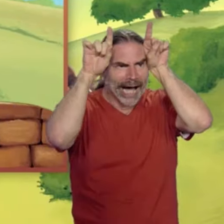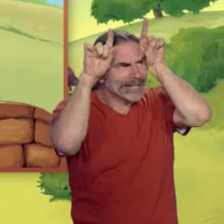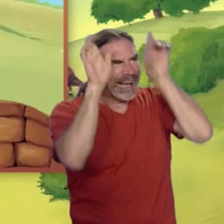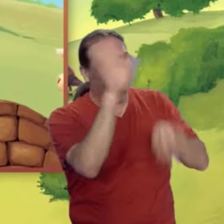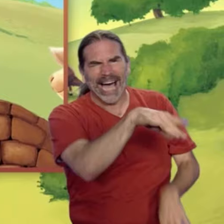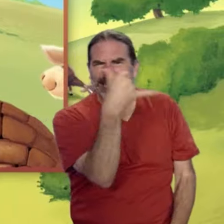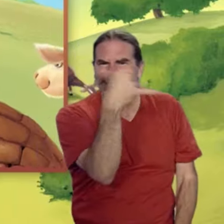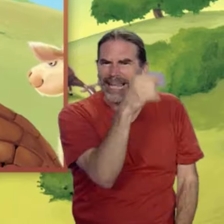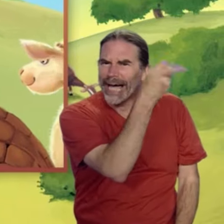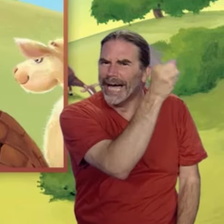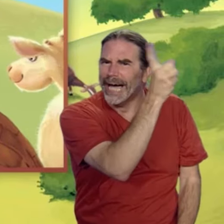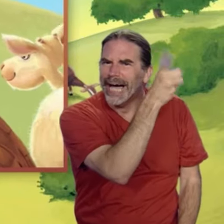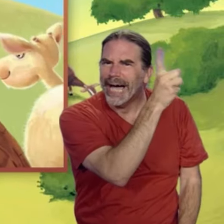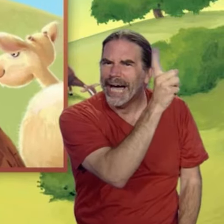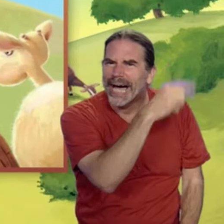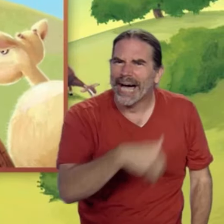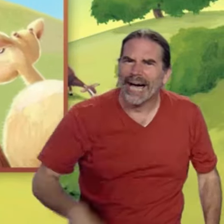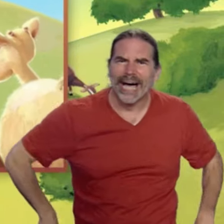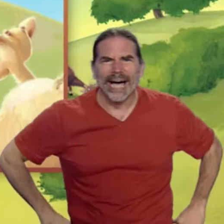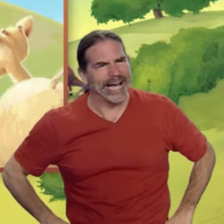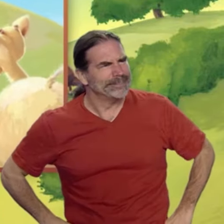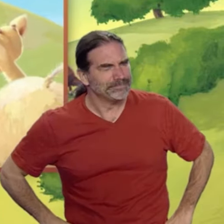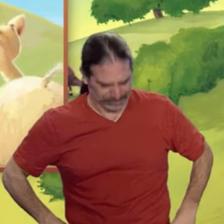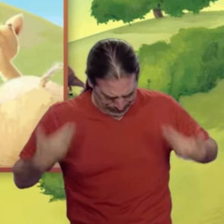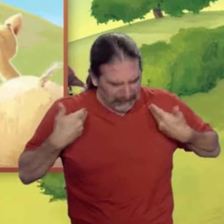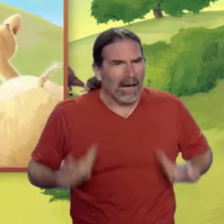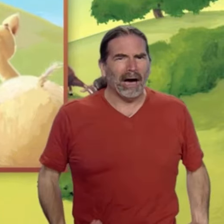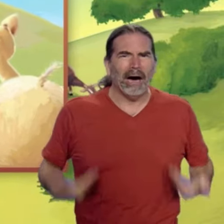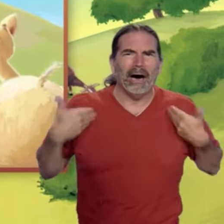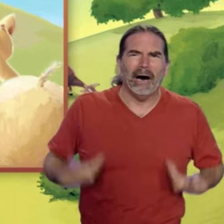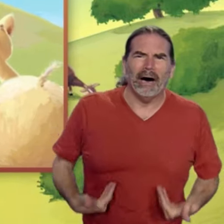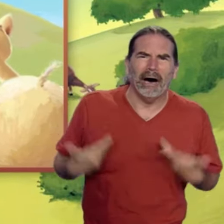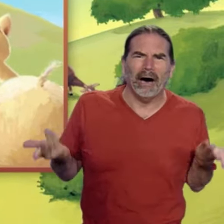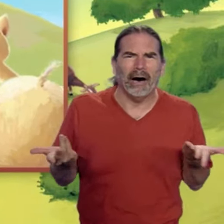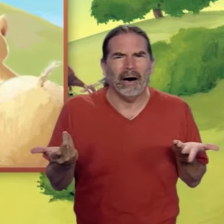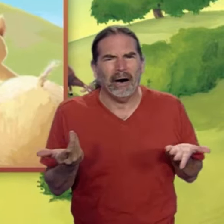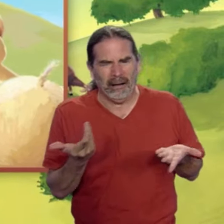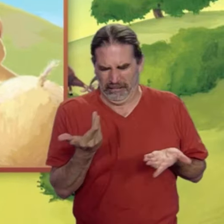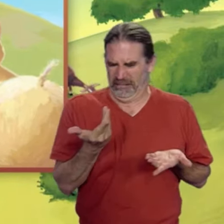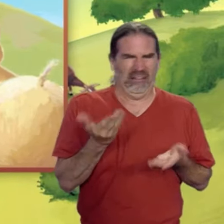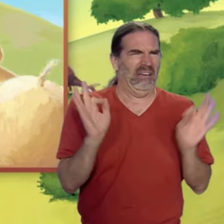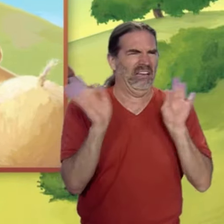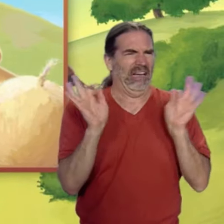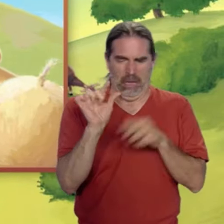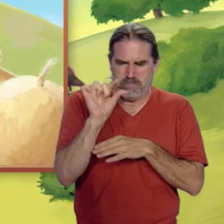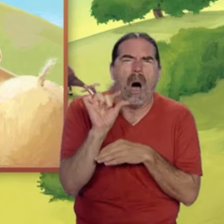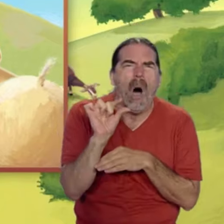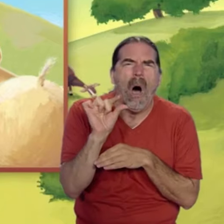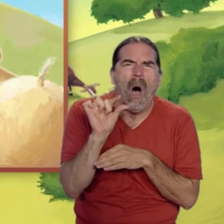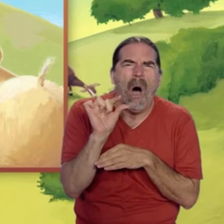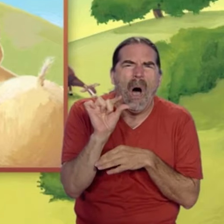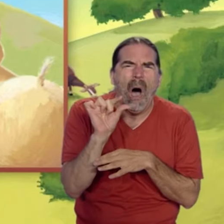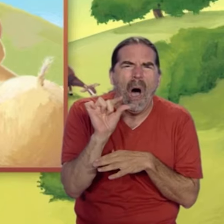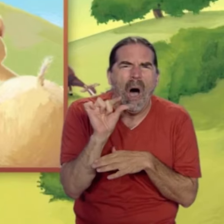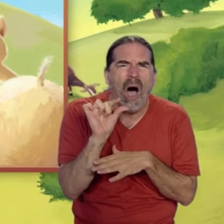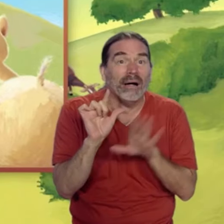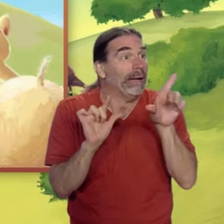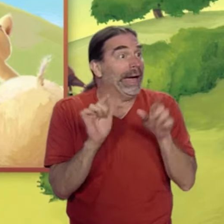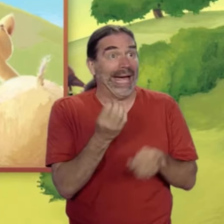Don't be silly, you big ugly troll, replied the youngest billy goat Gruff. I'm much too